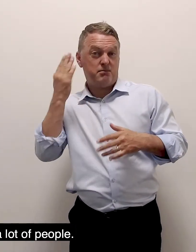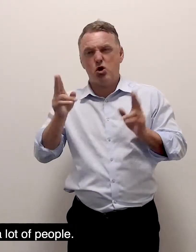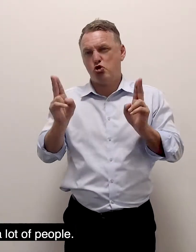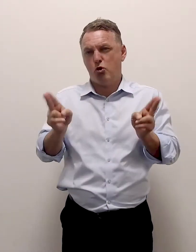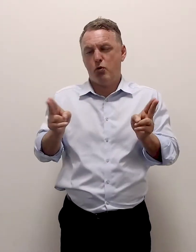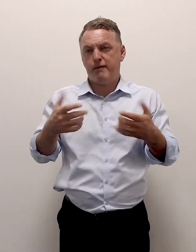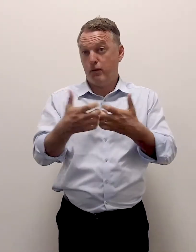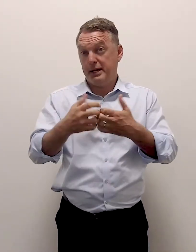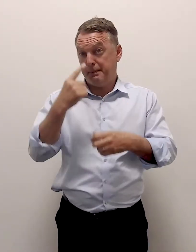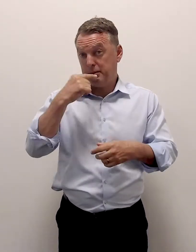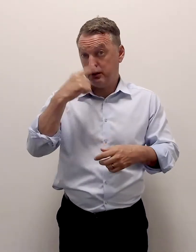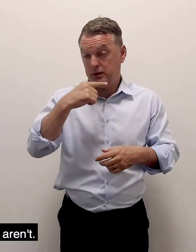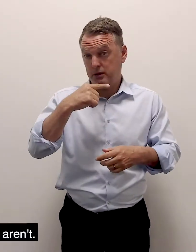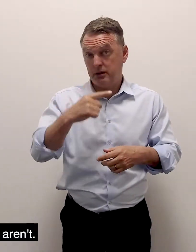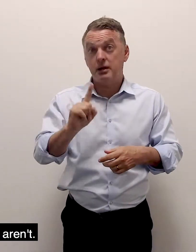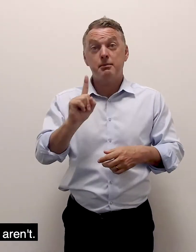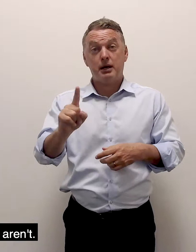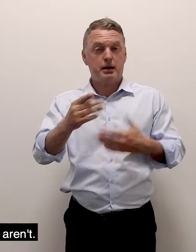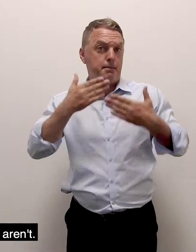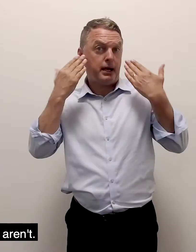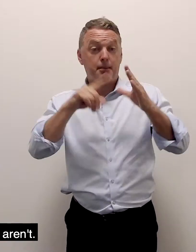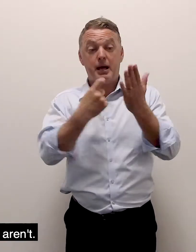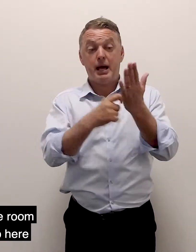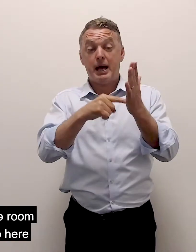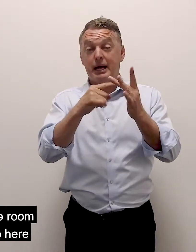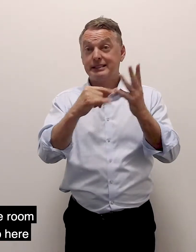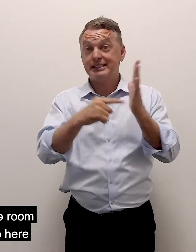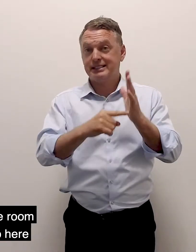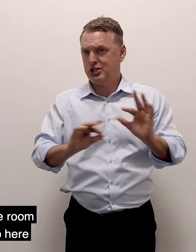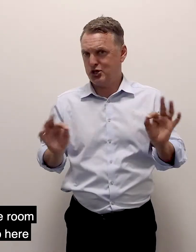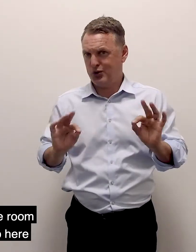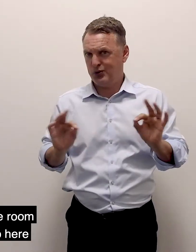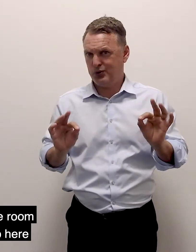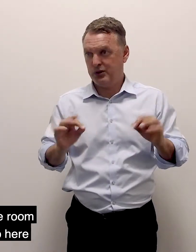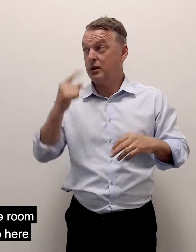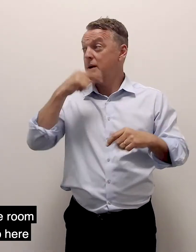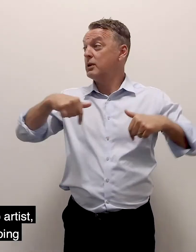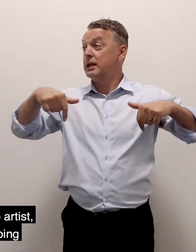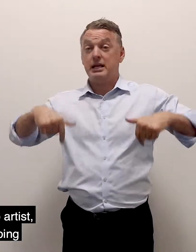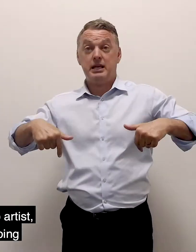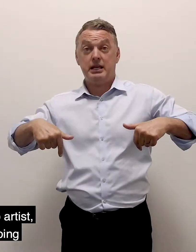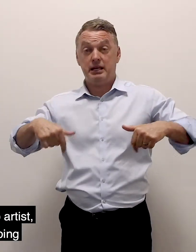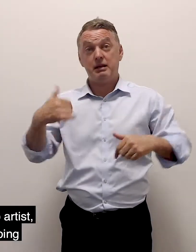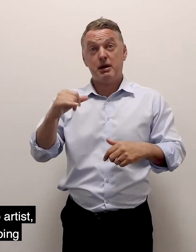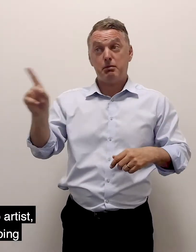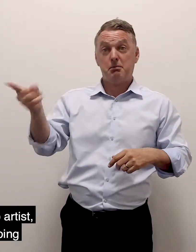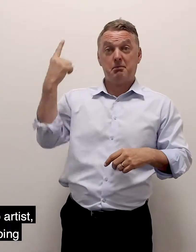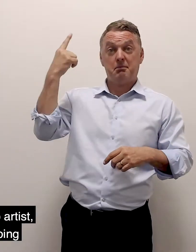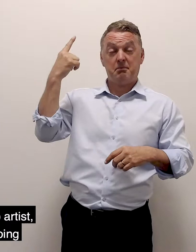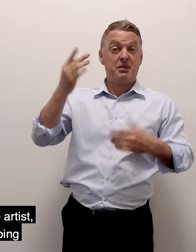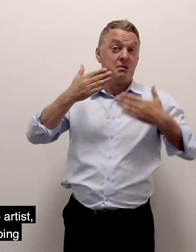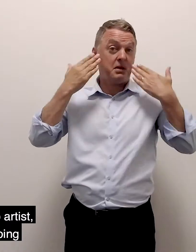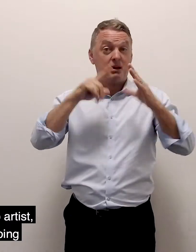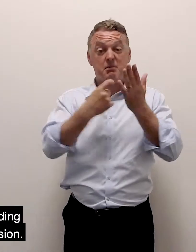of people, but makeup artists aren't. So the people in the room that wear makeup here may get a makeup